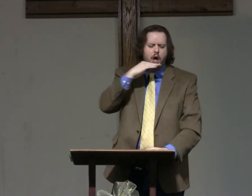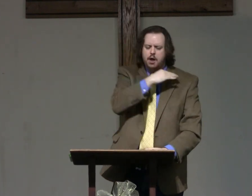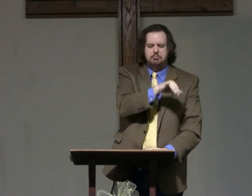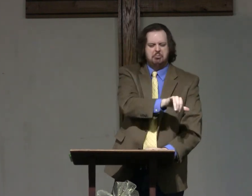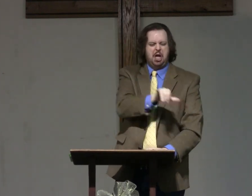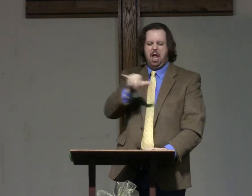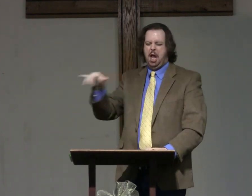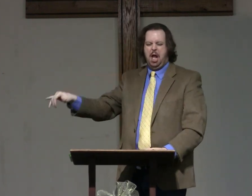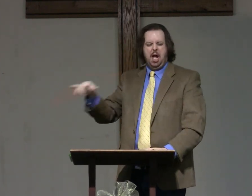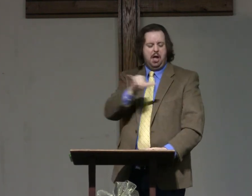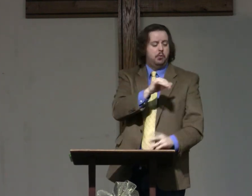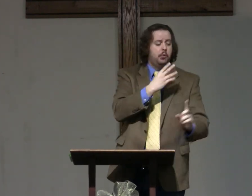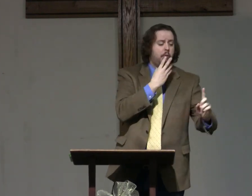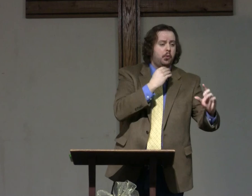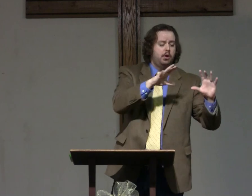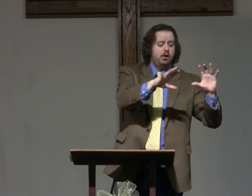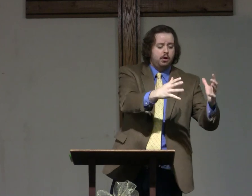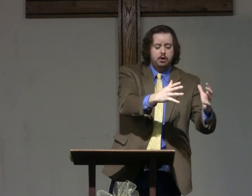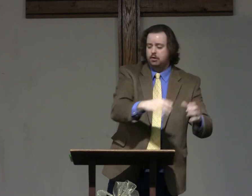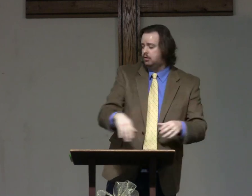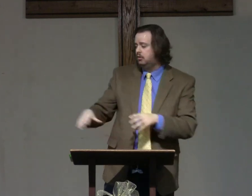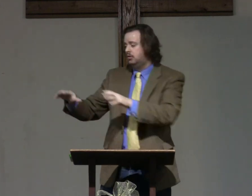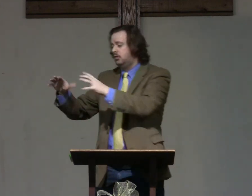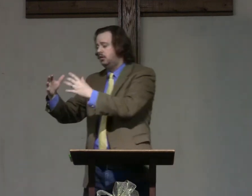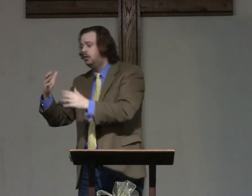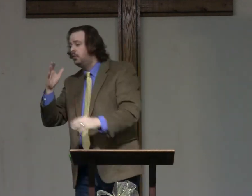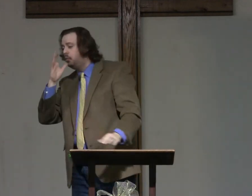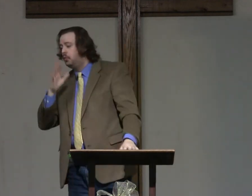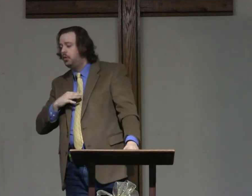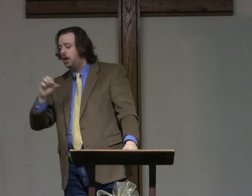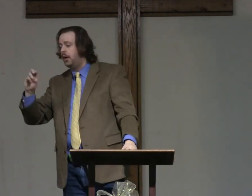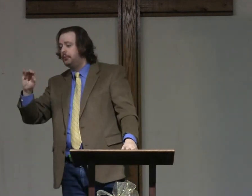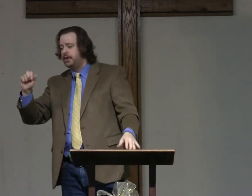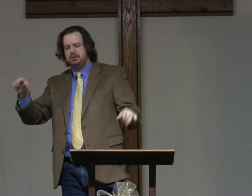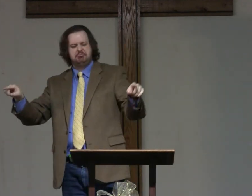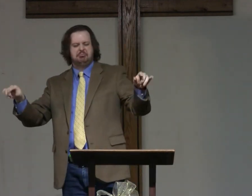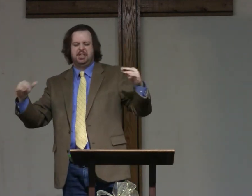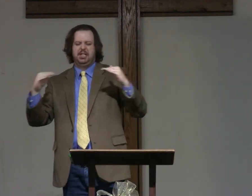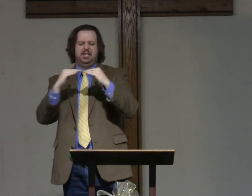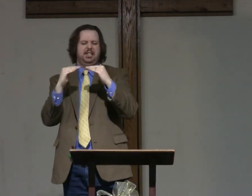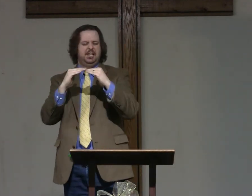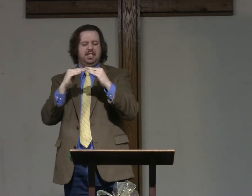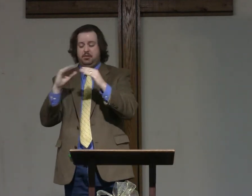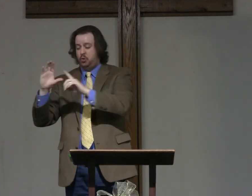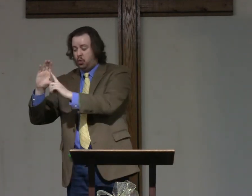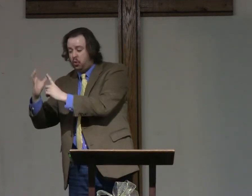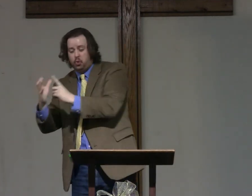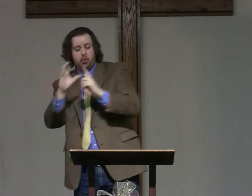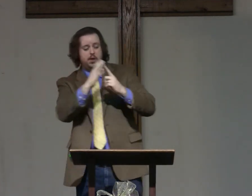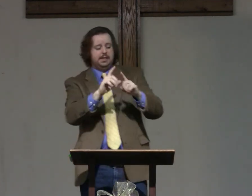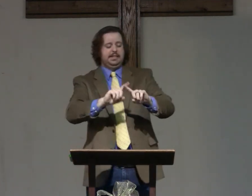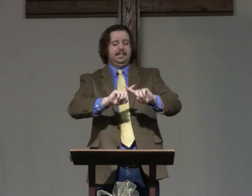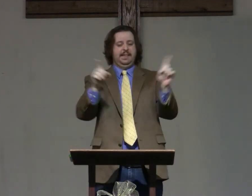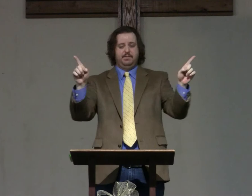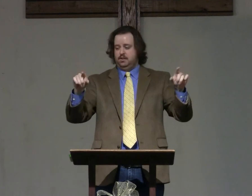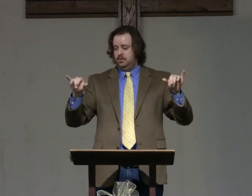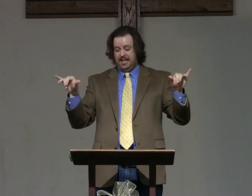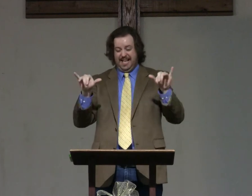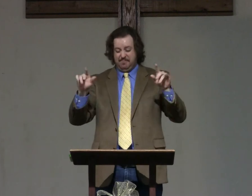The Jews, though, were selfish and deceitful, just like the Samaritans. Their cultures were